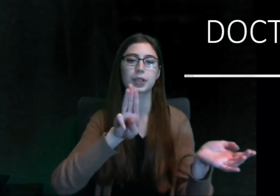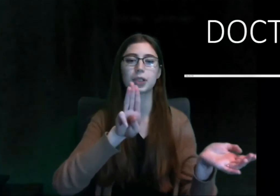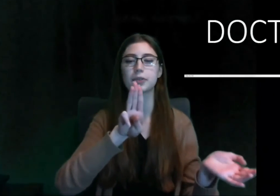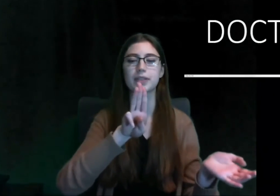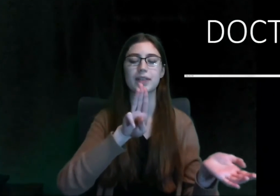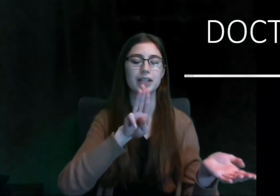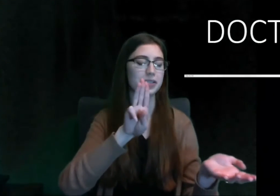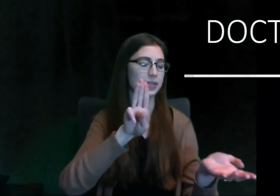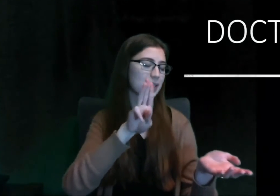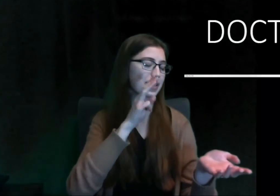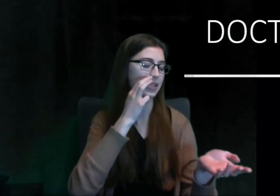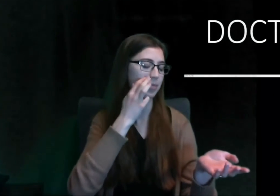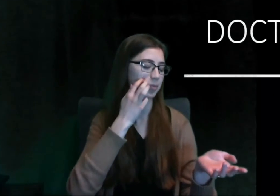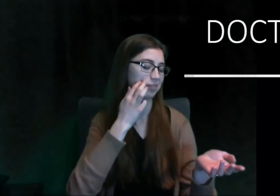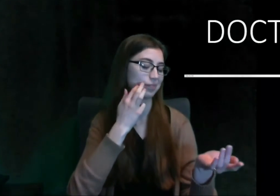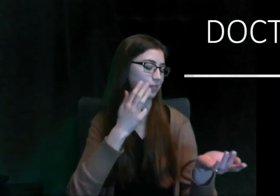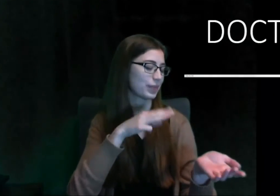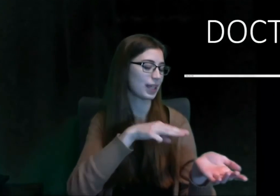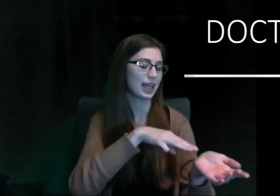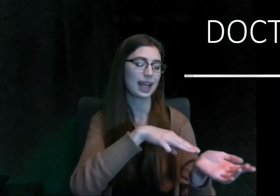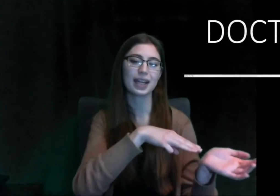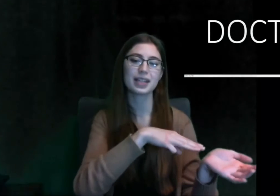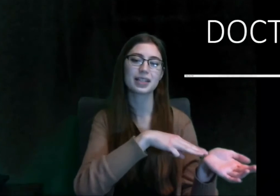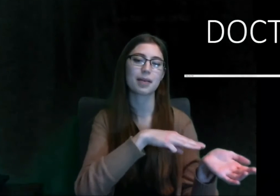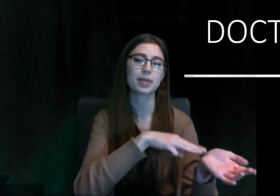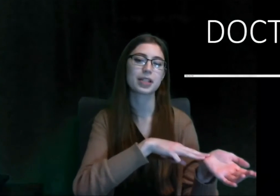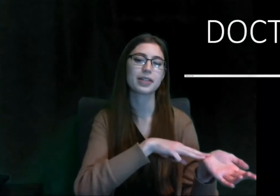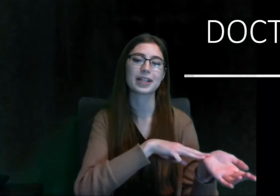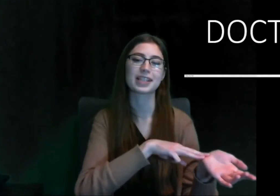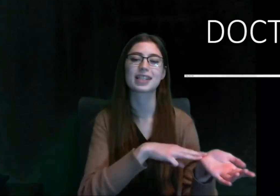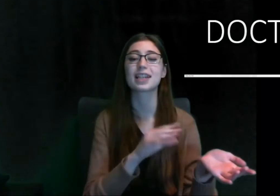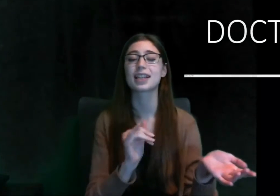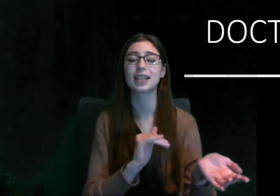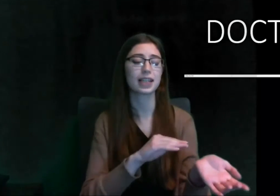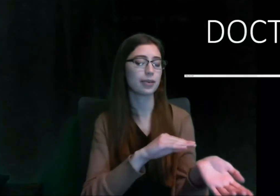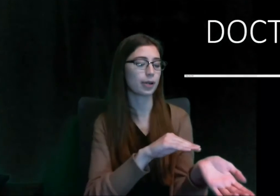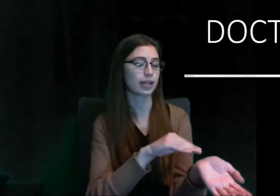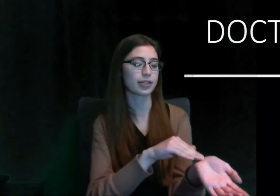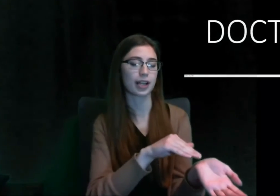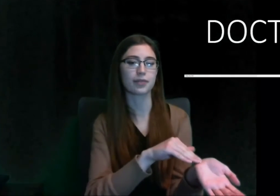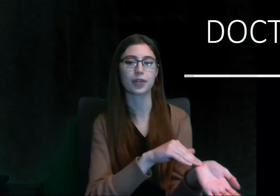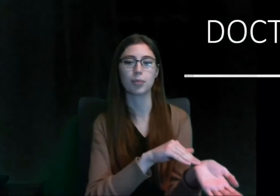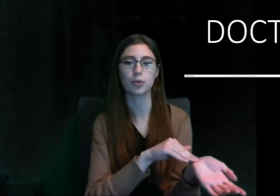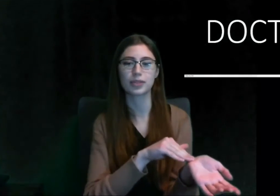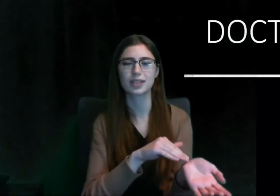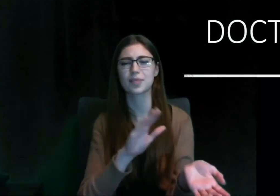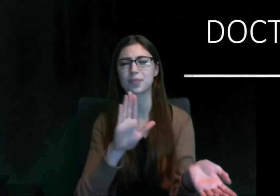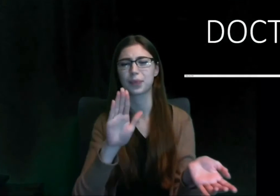Closed fingers 3 hand shape. And tap it to your wrist like you are checking for a pulse.